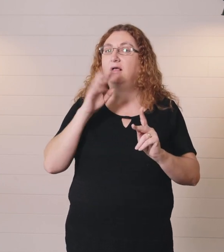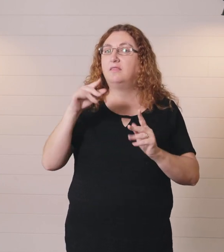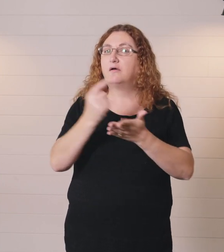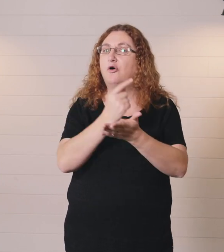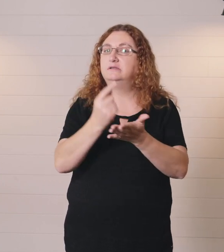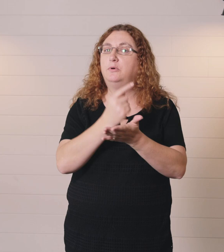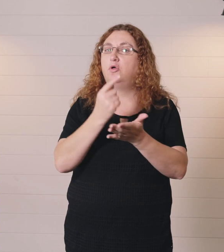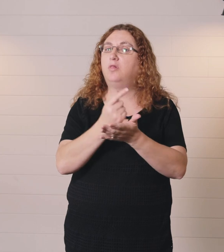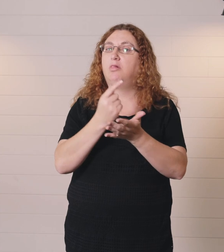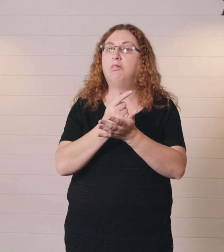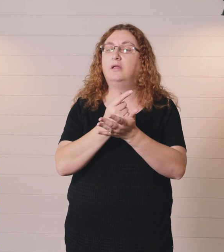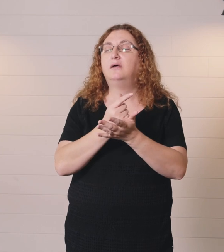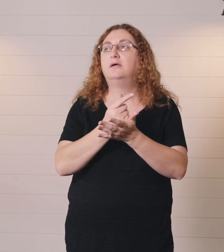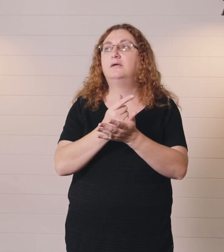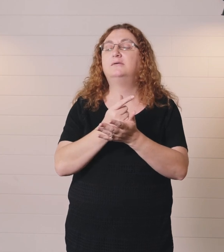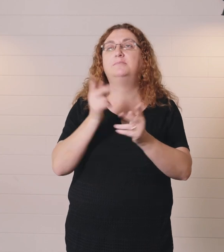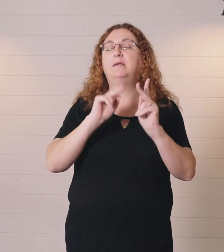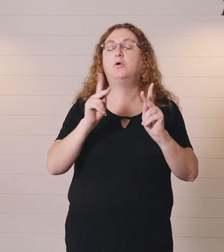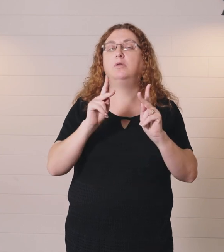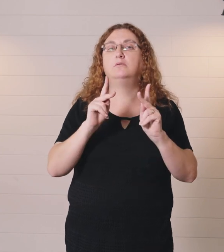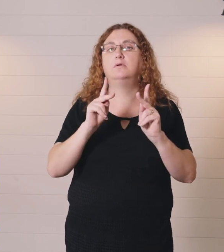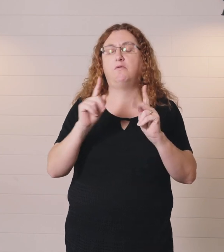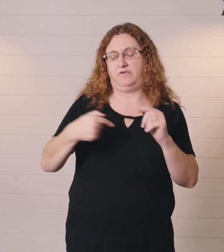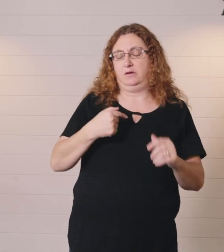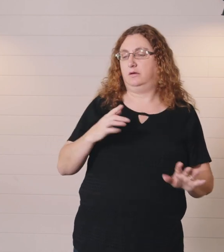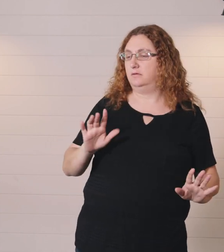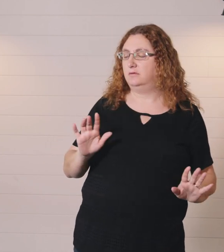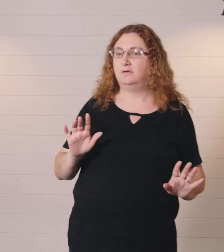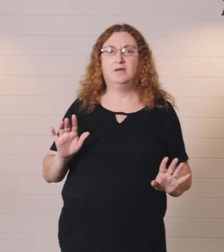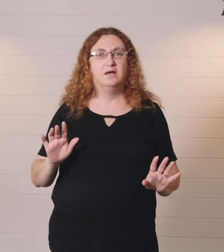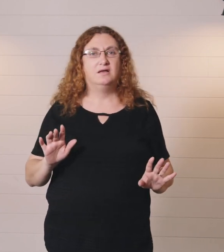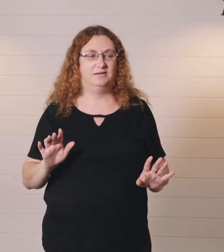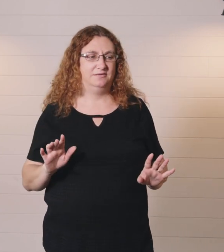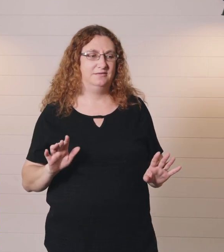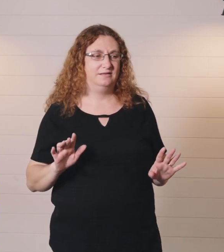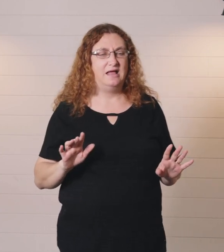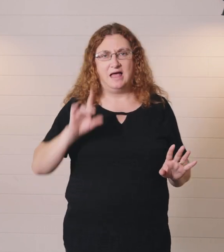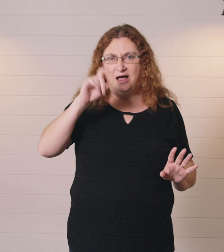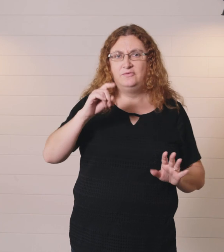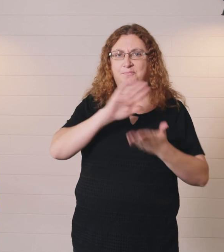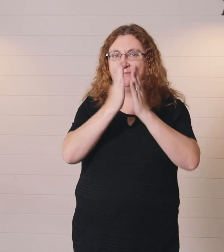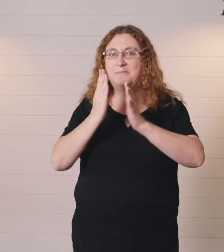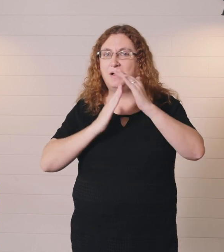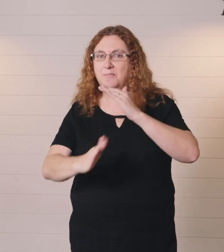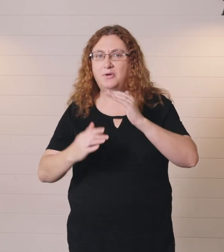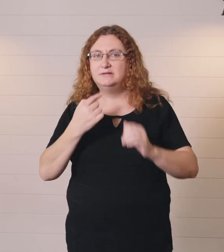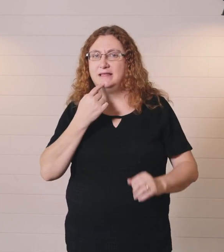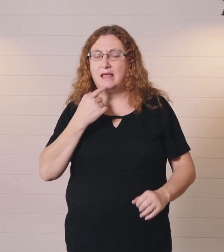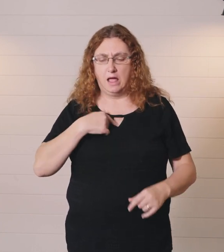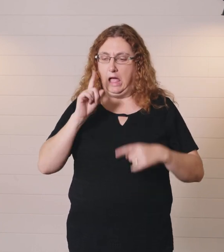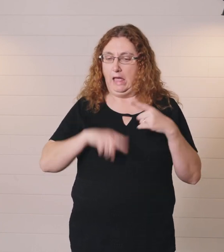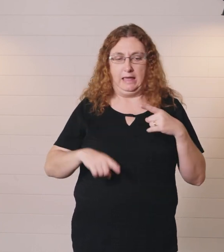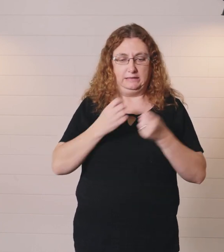offensive. I think, frankly, one of the offenses of the gospel is simply this, that we must humble ourselves to say, I can't